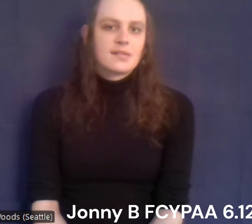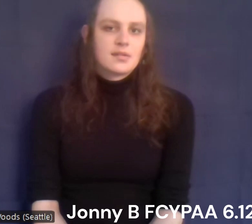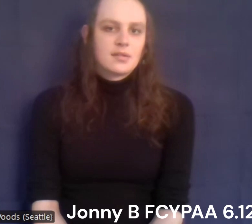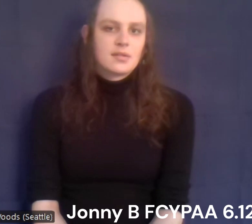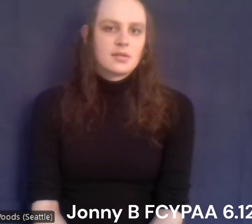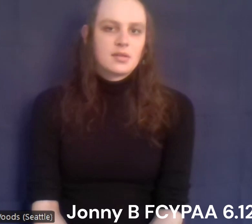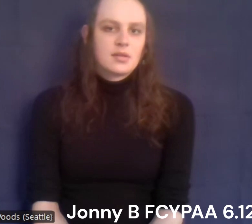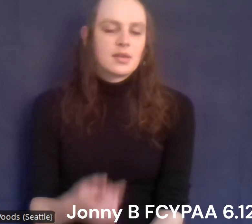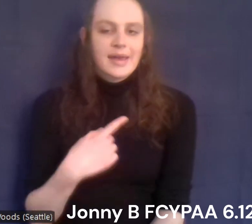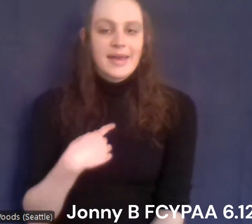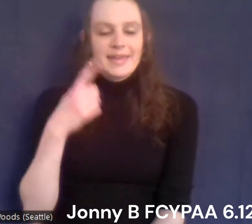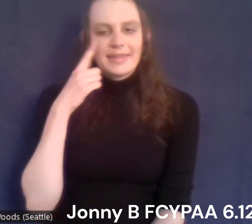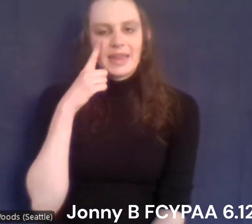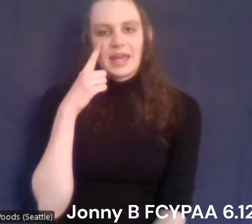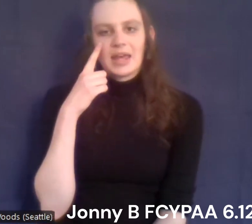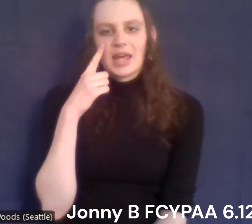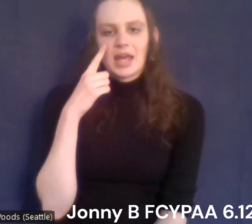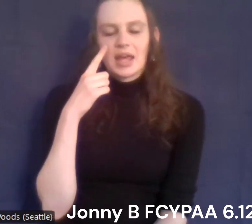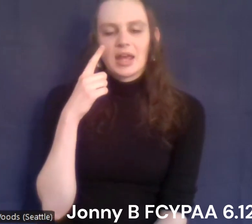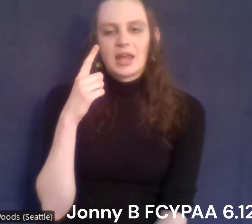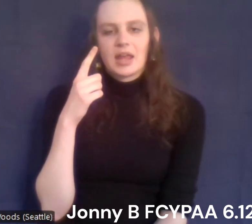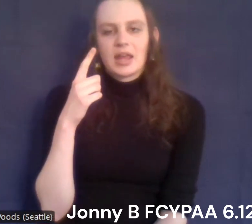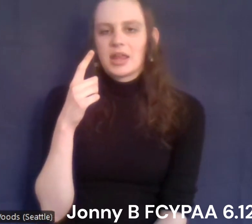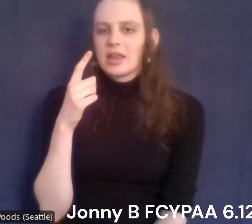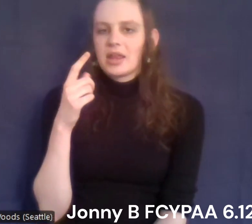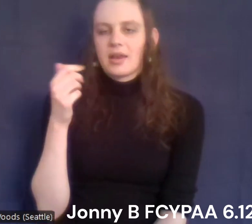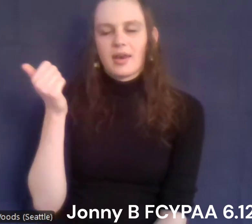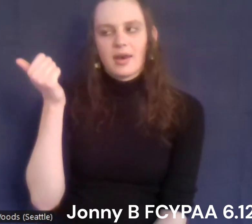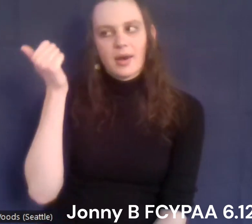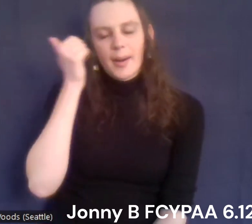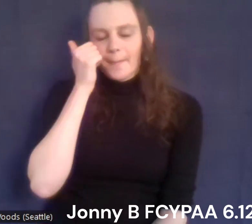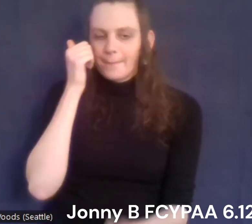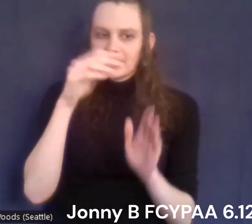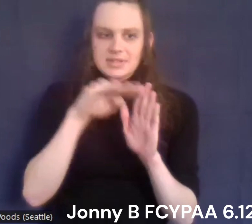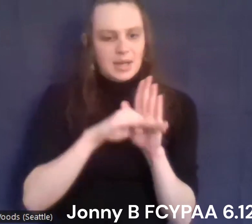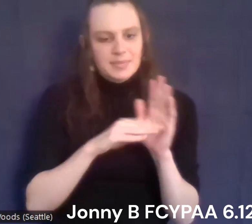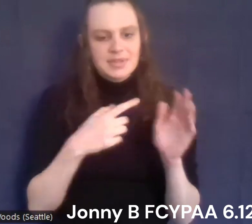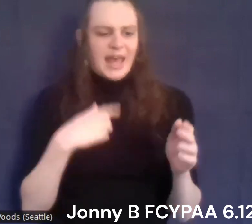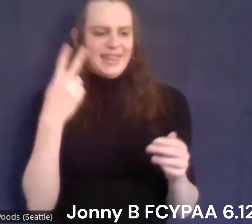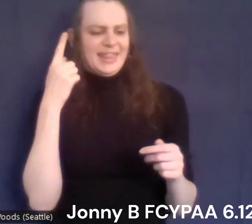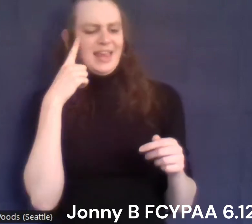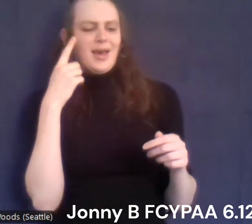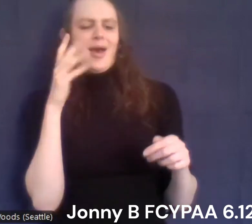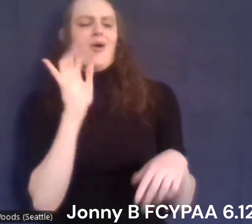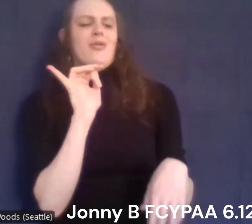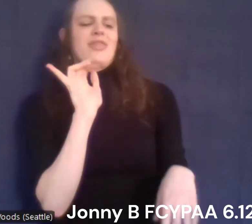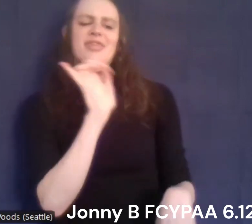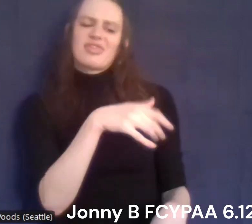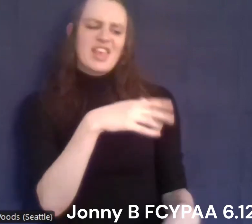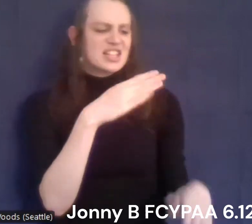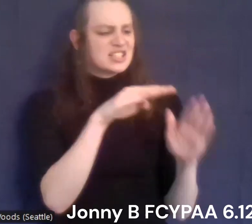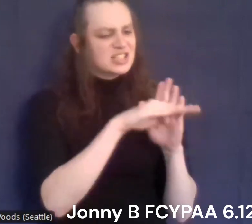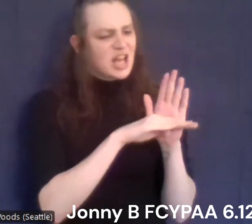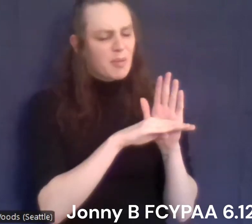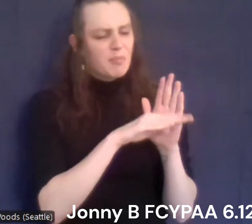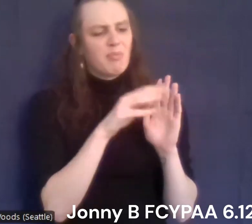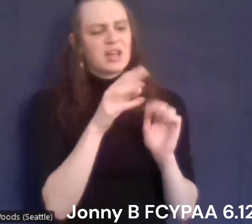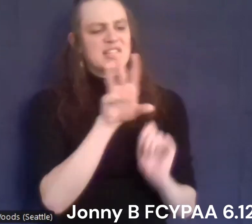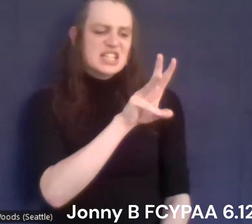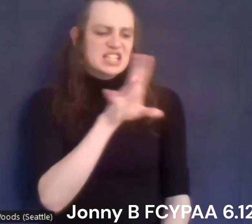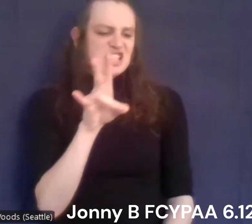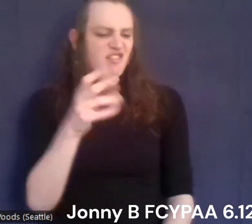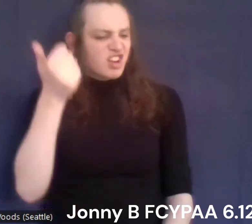probably the dumbest steps when I was like first looking at it and going through it. What I thought was dumb, like when I was looking at it, was 6 and 7,